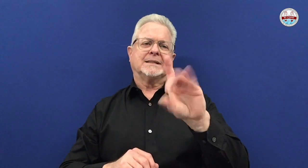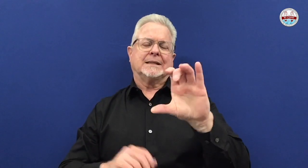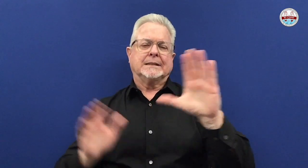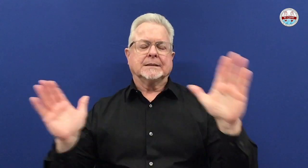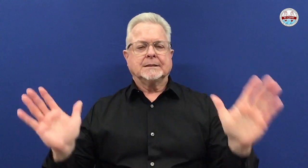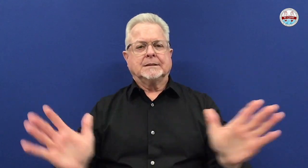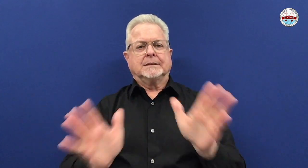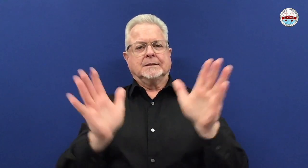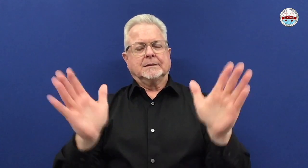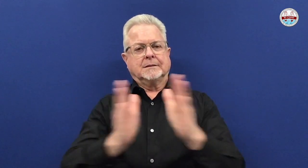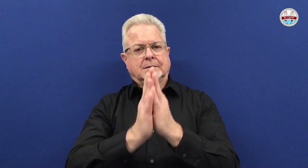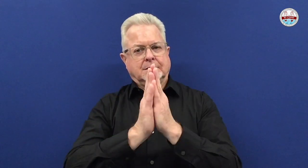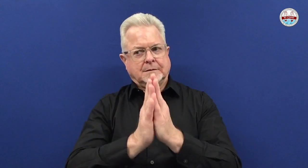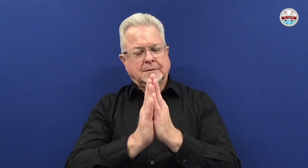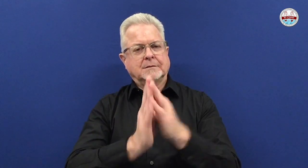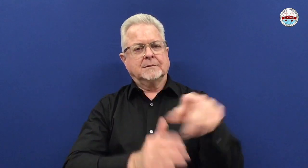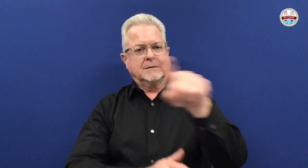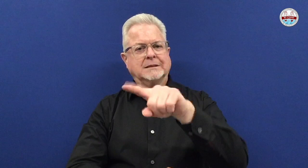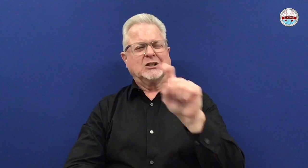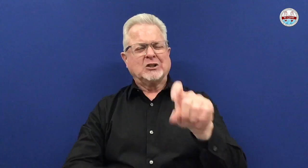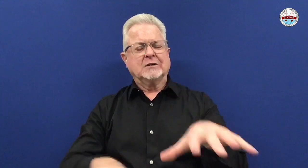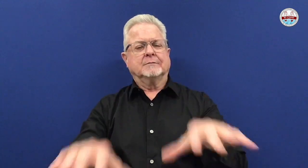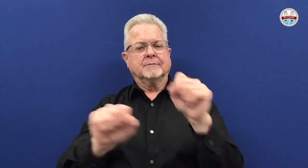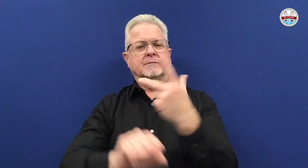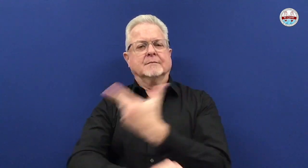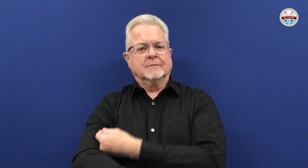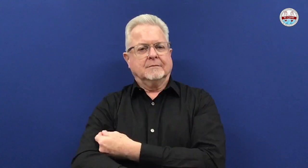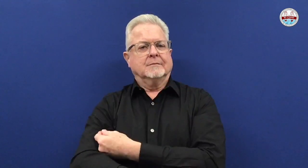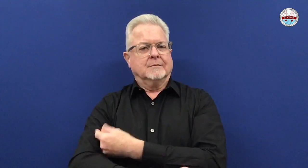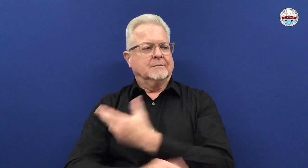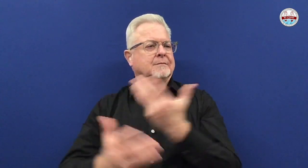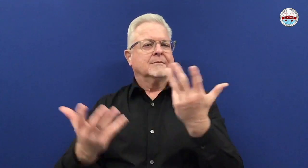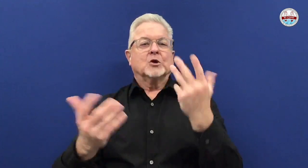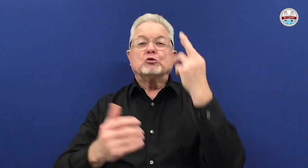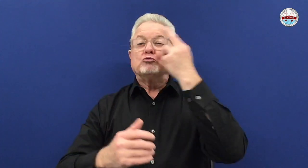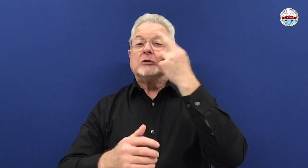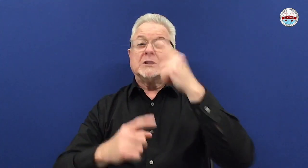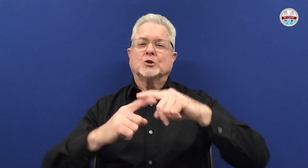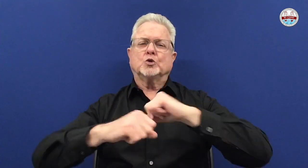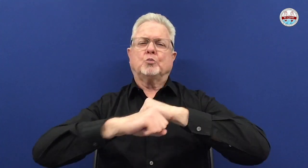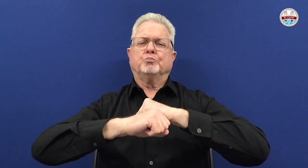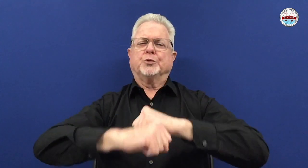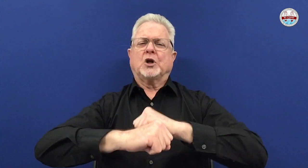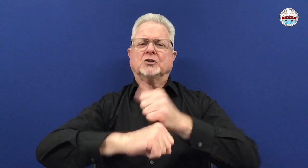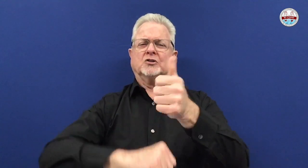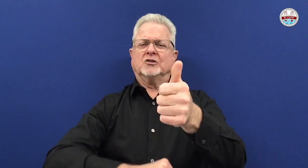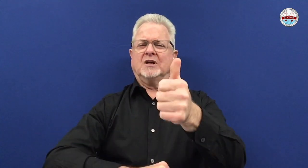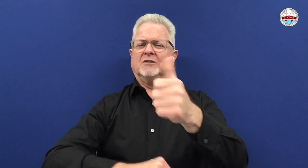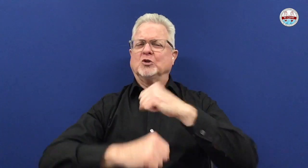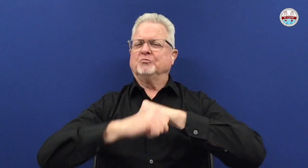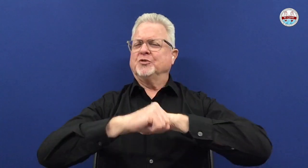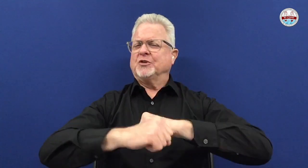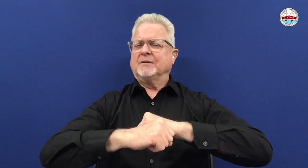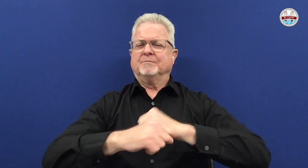the CDC encourages you to please get this vaccine. The reason is to protect